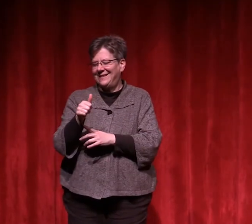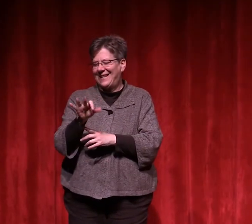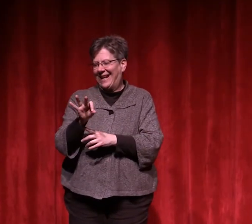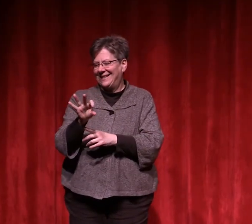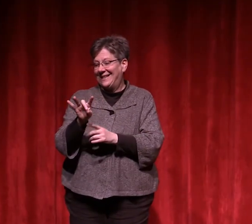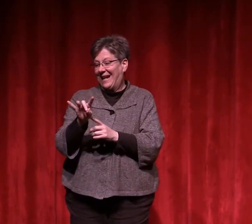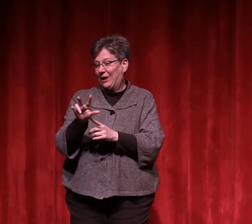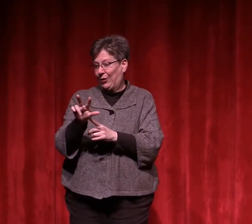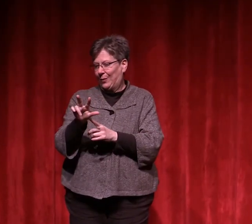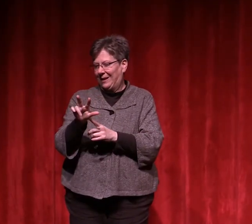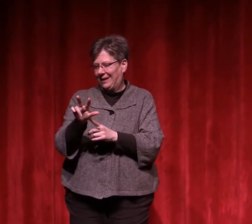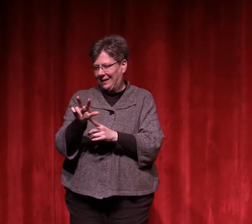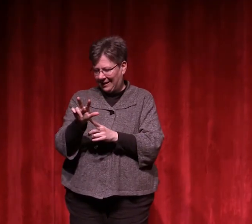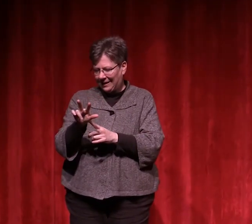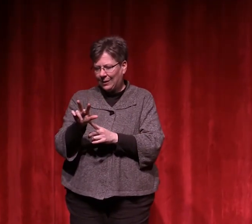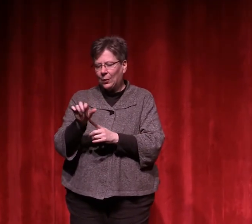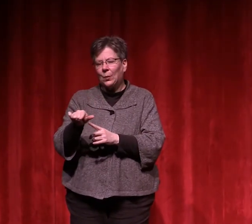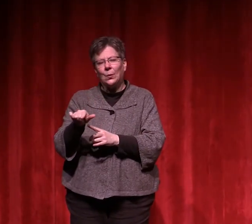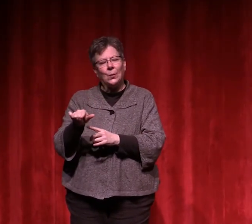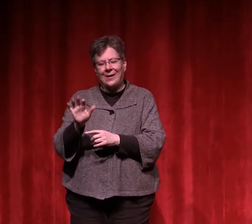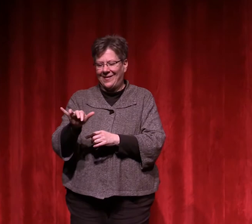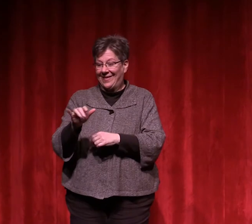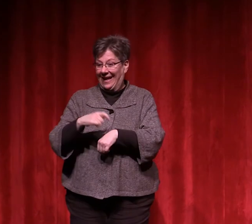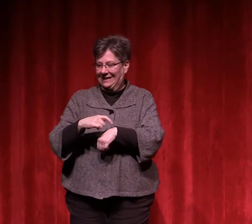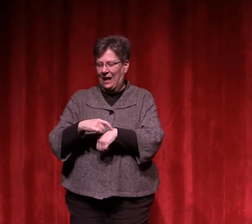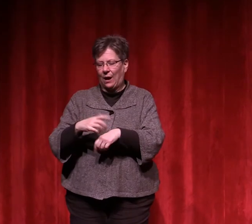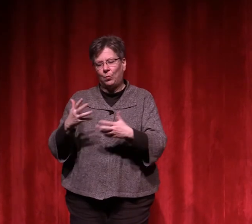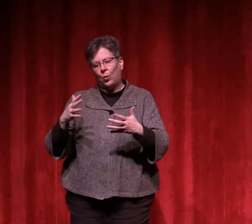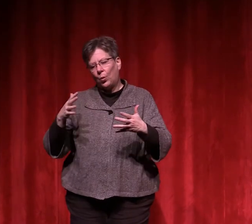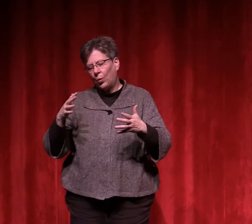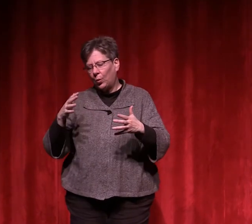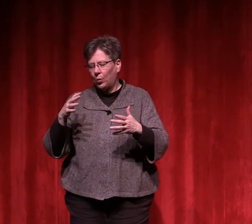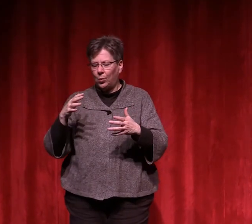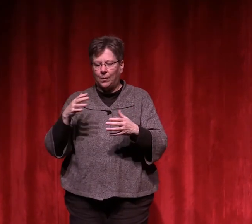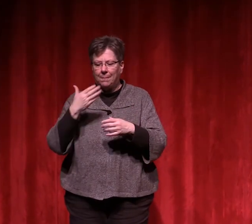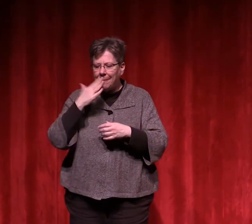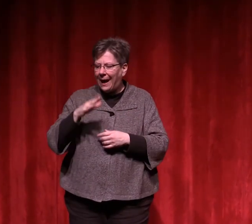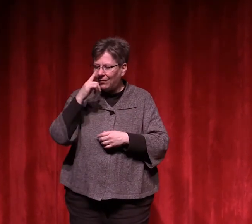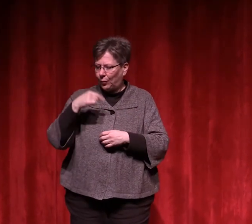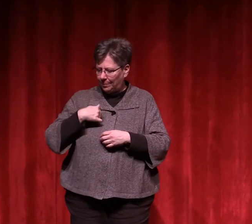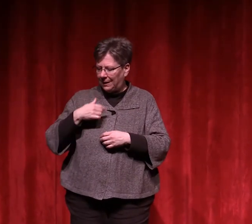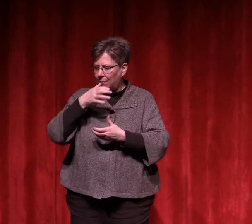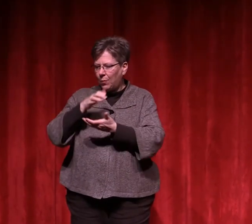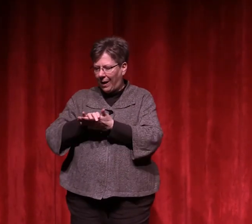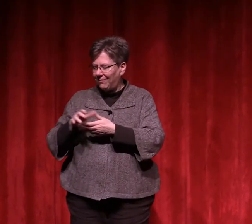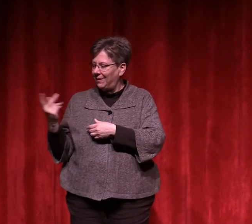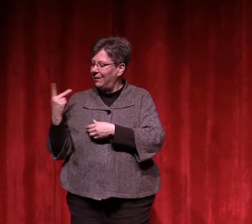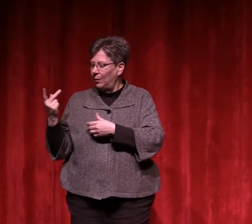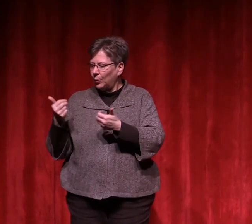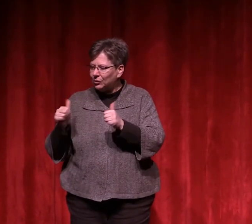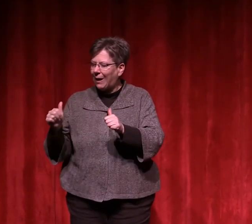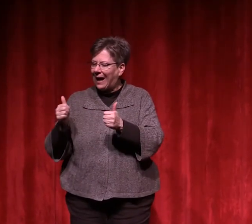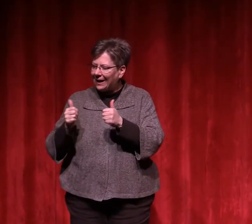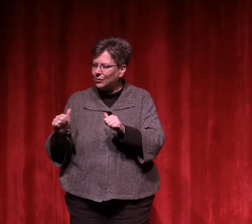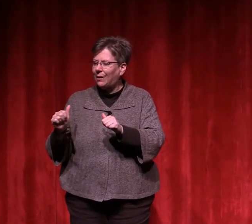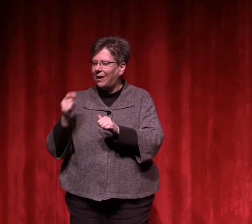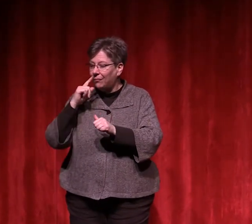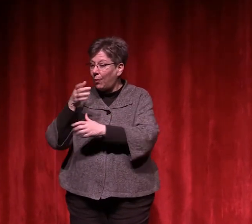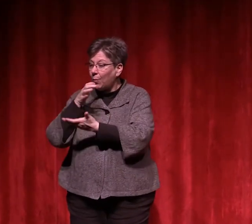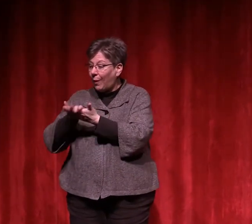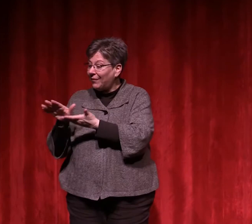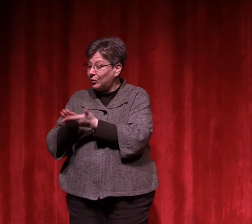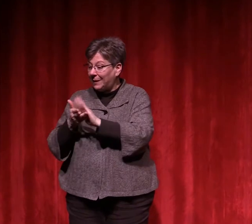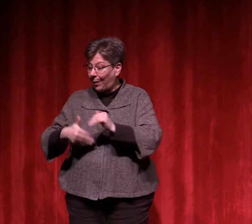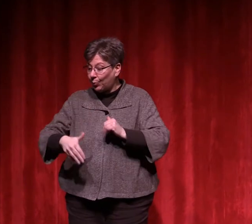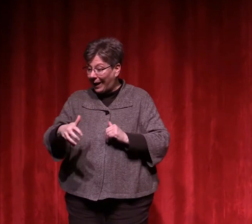'83 was a time of great anxiety for me and my wife. We couldn't get pregnant. We had tried